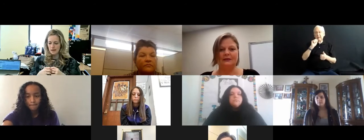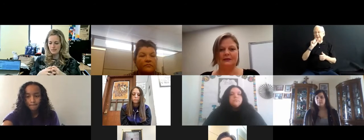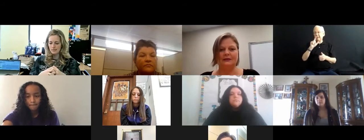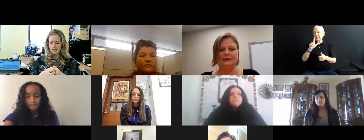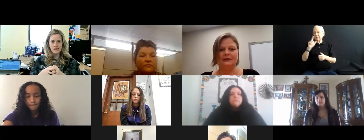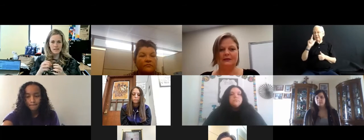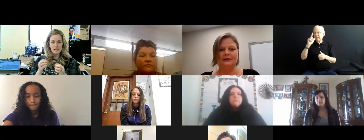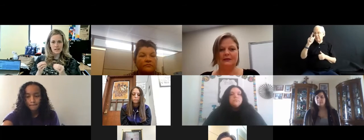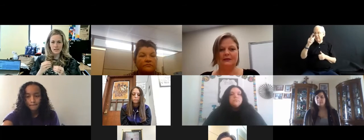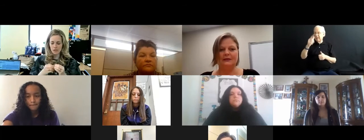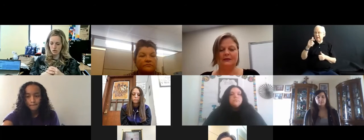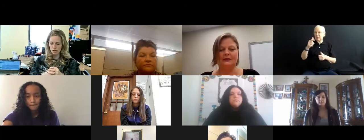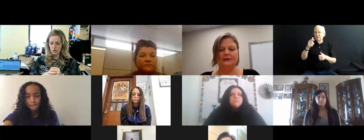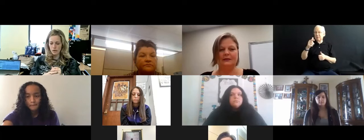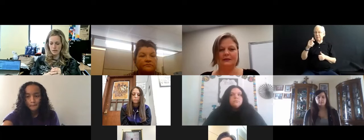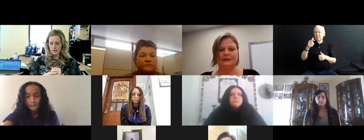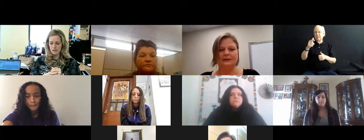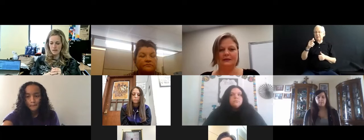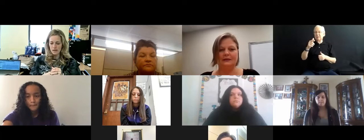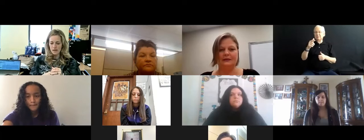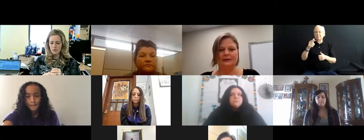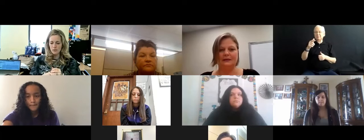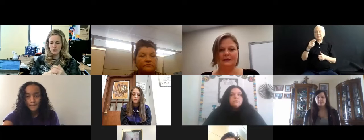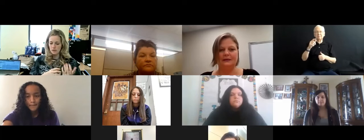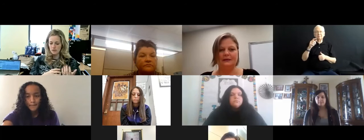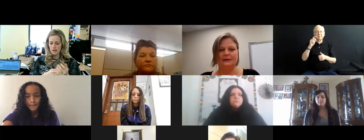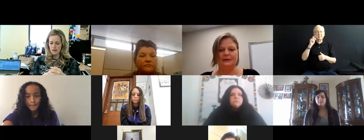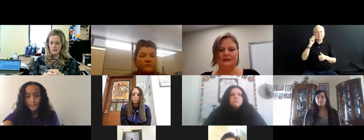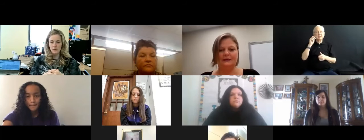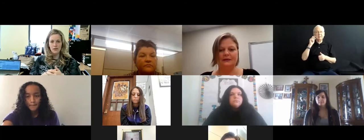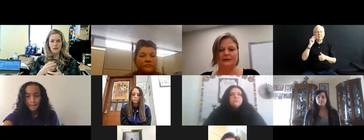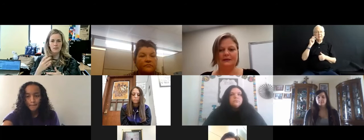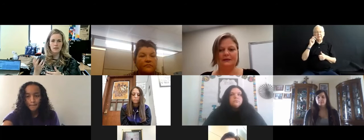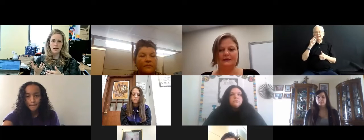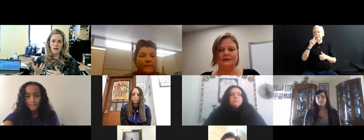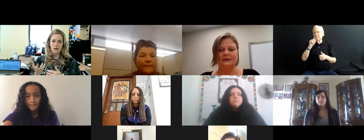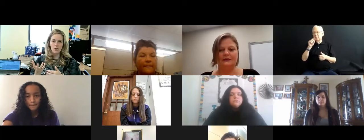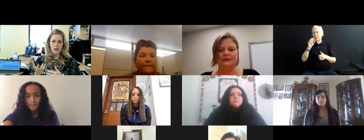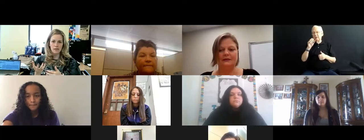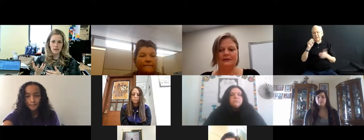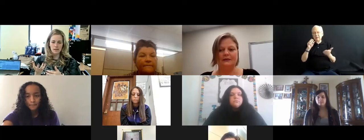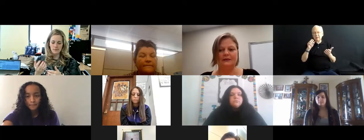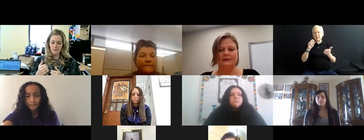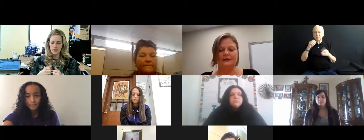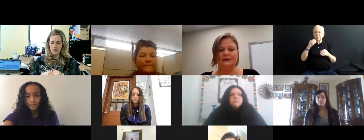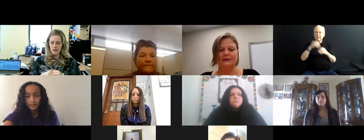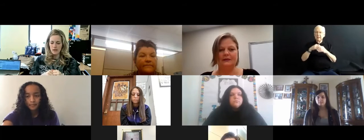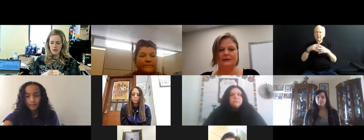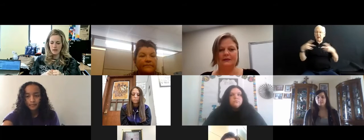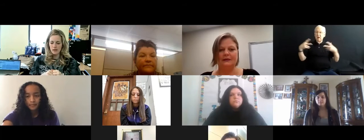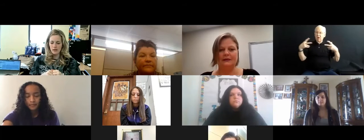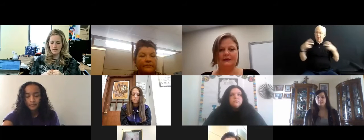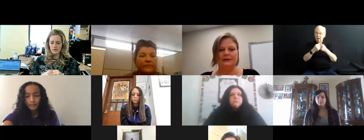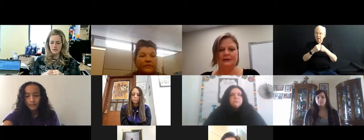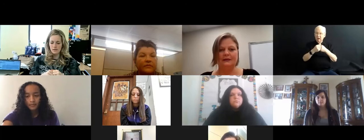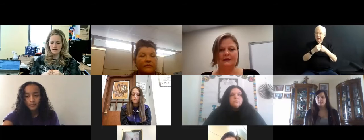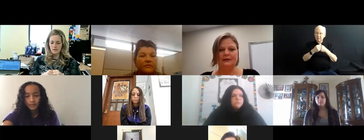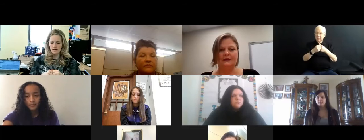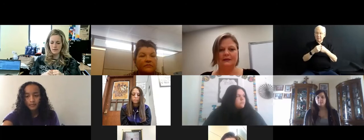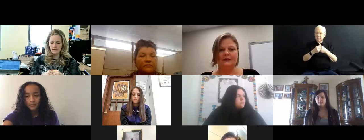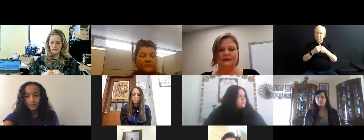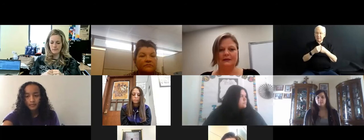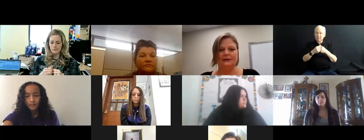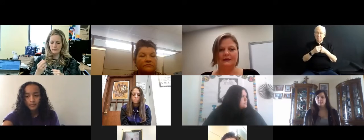later as a late teen in his early 20s. When he learned ASL, he was in a car accident and